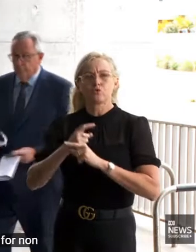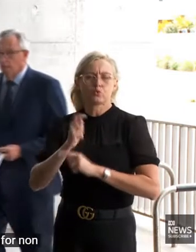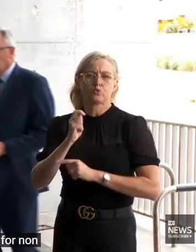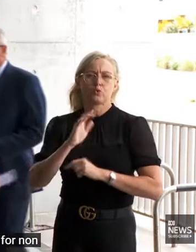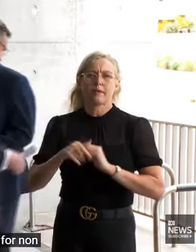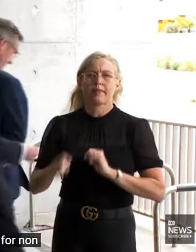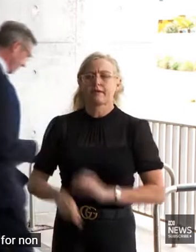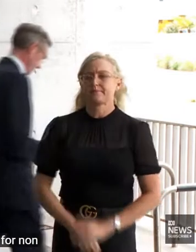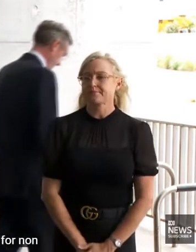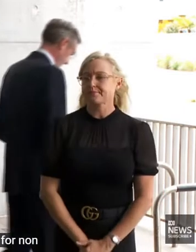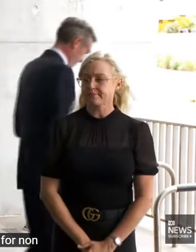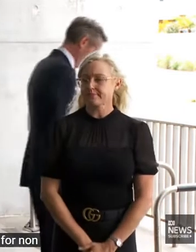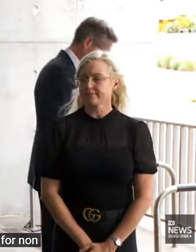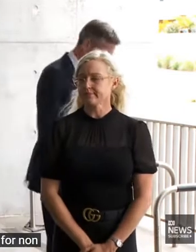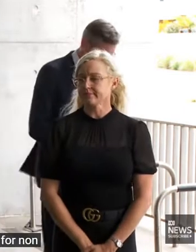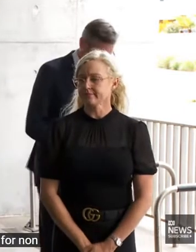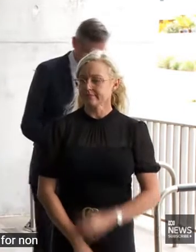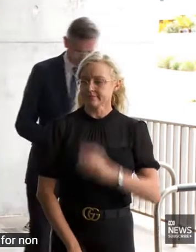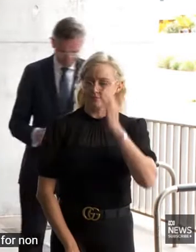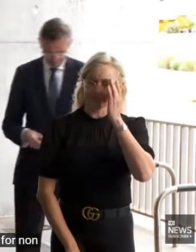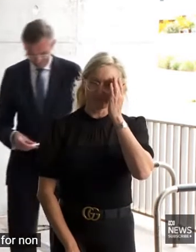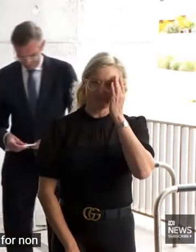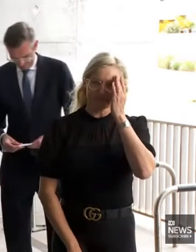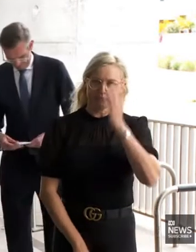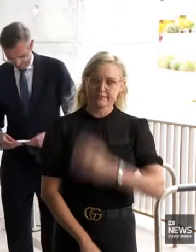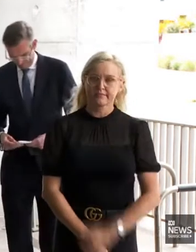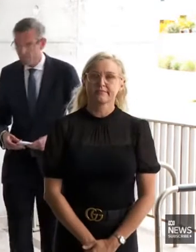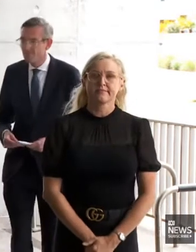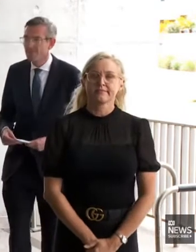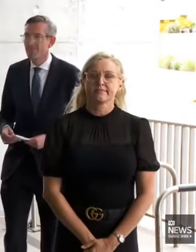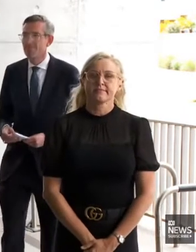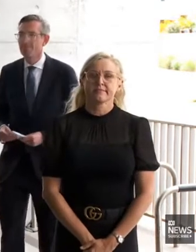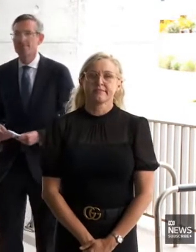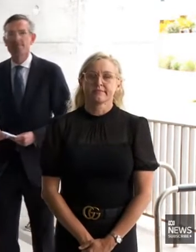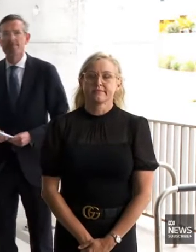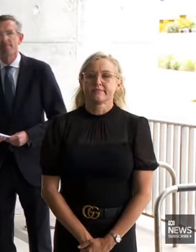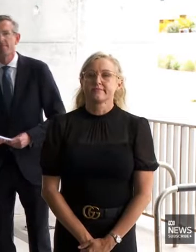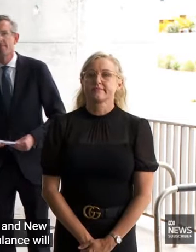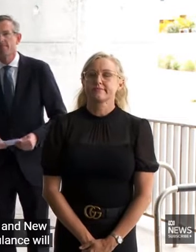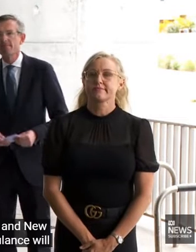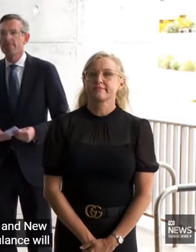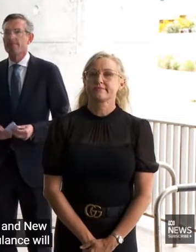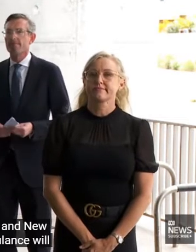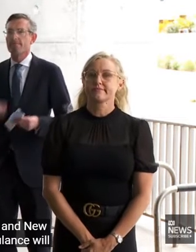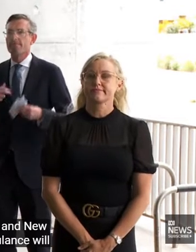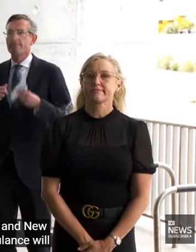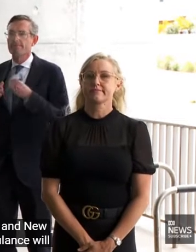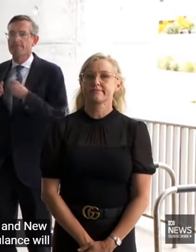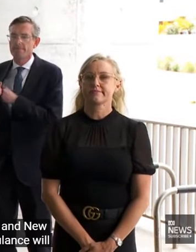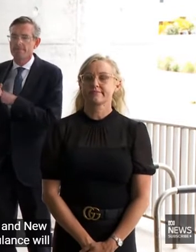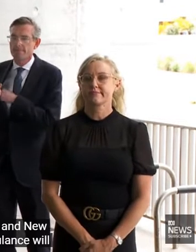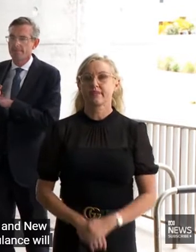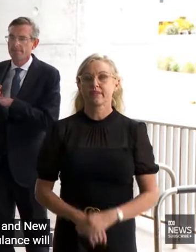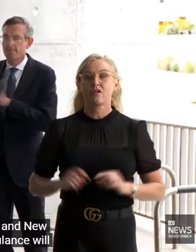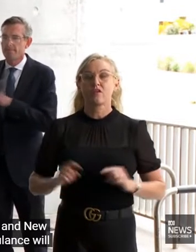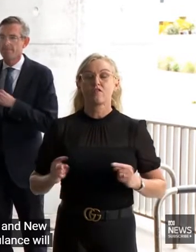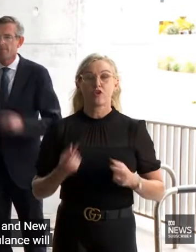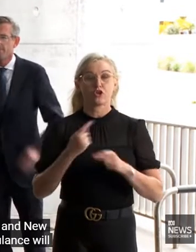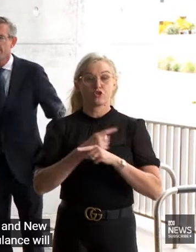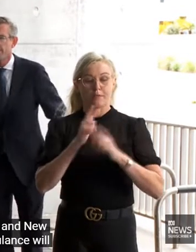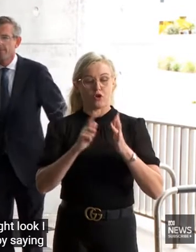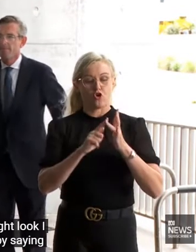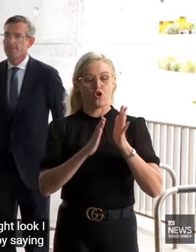Great. Thanks very much. Look, I'd just like to start off by saying that obviously the